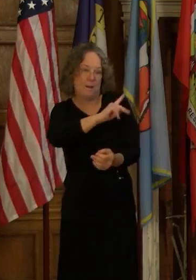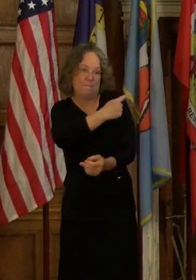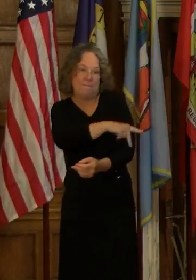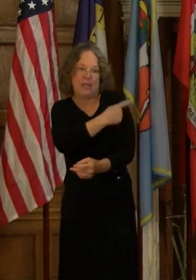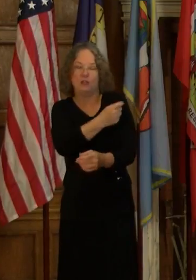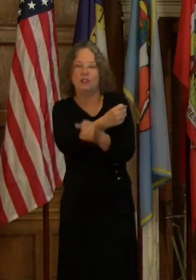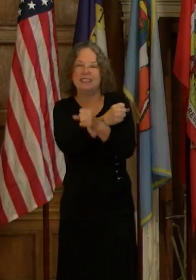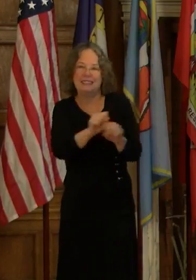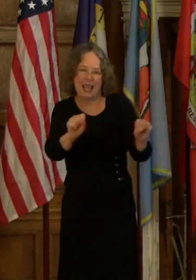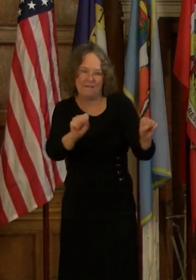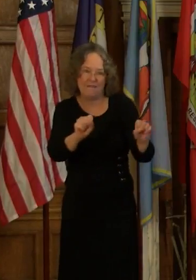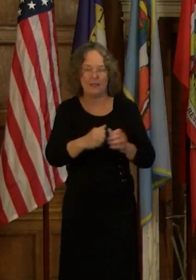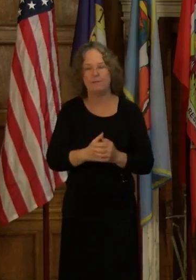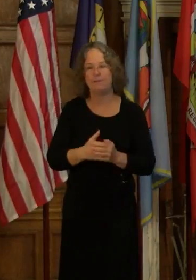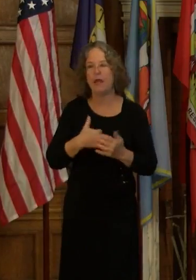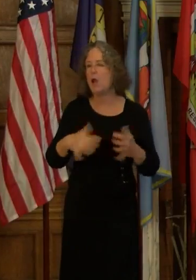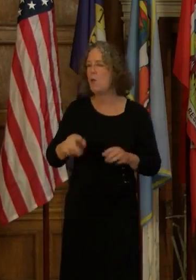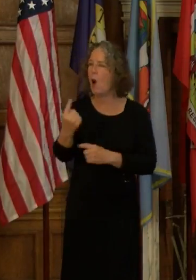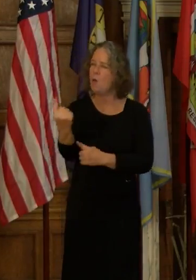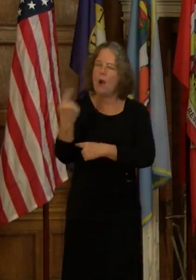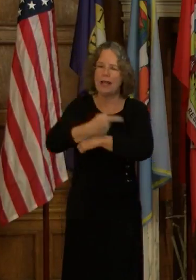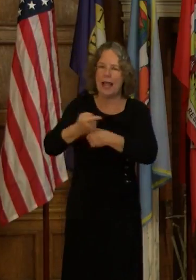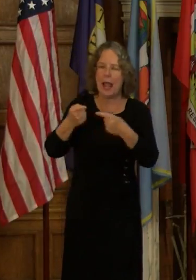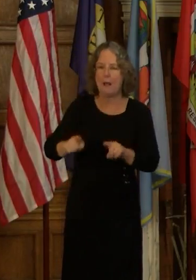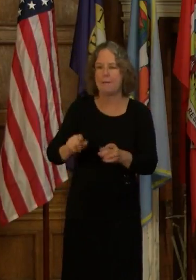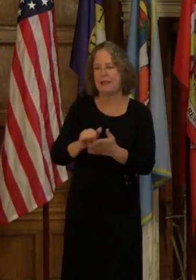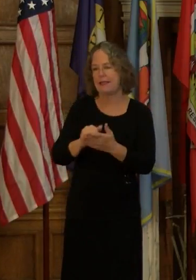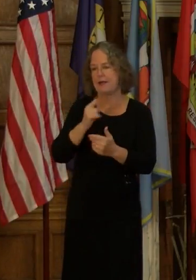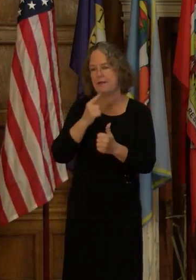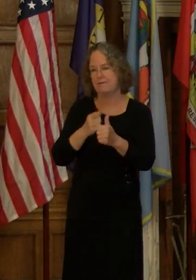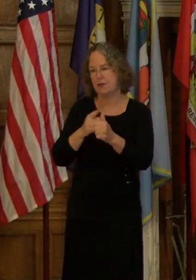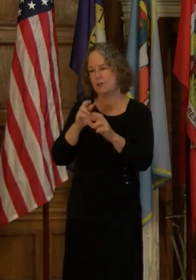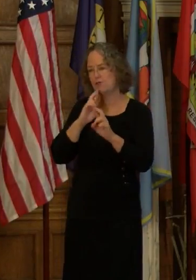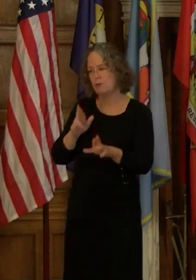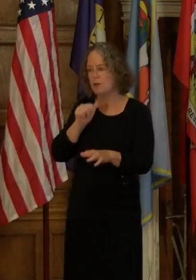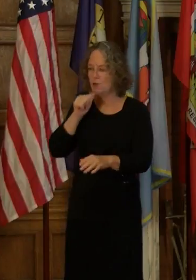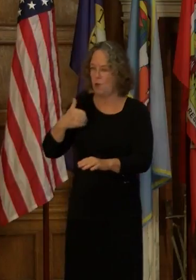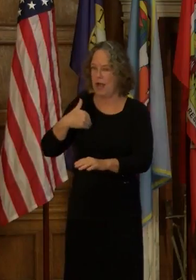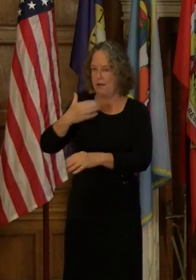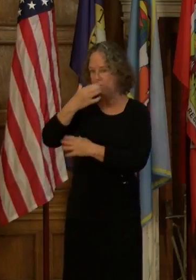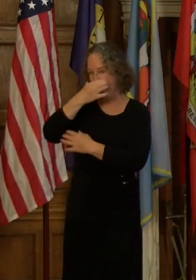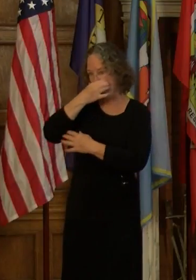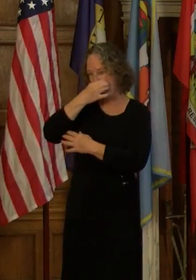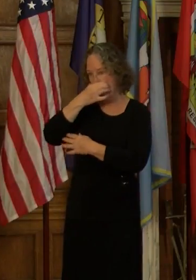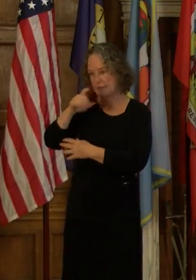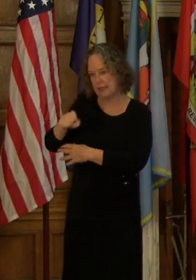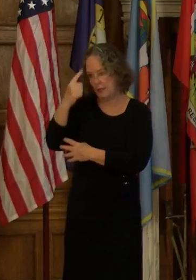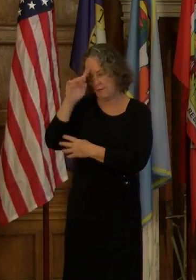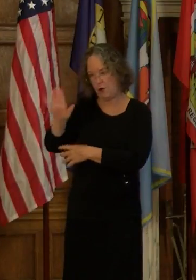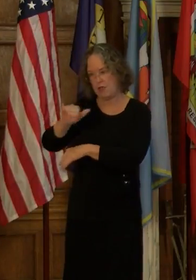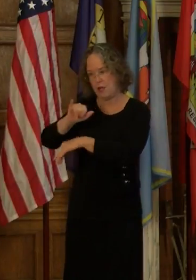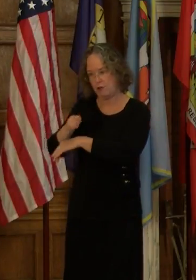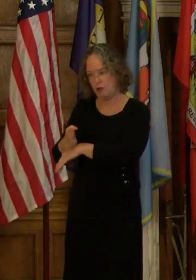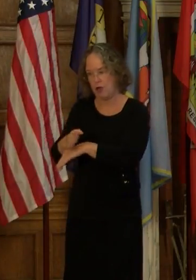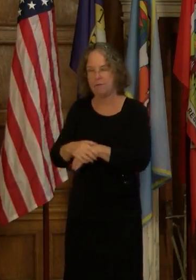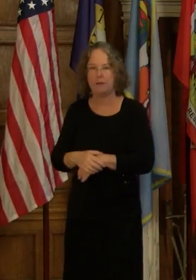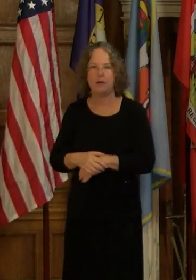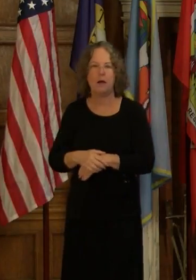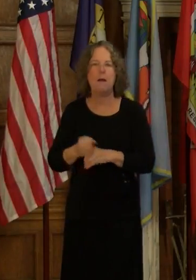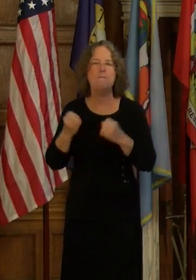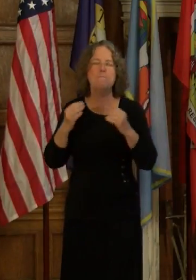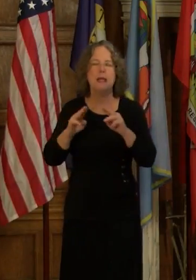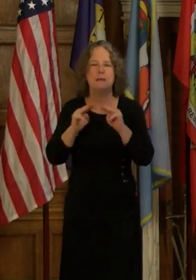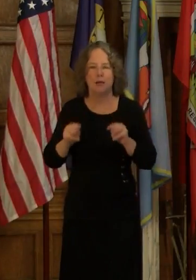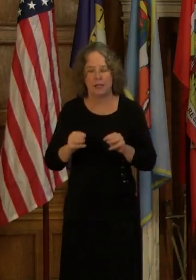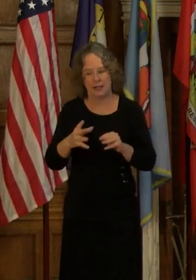to go by where our first responders don't have the masks necessary to do their jobs. I know I join many Montanans